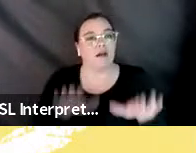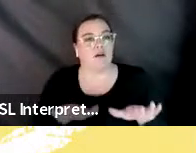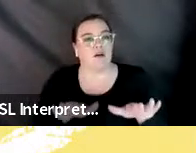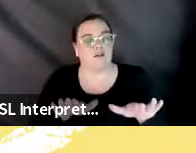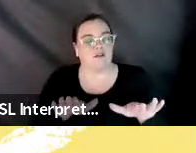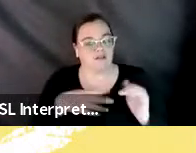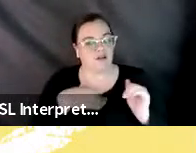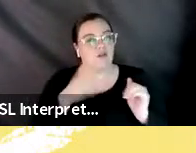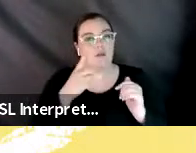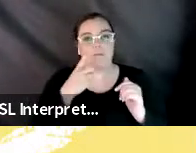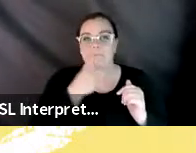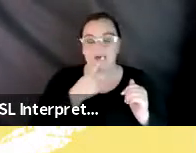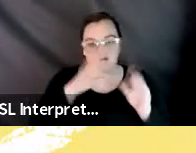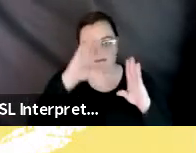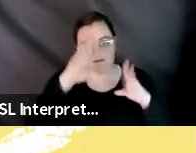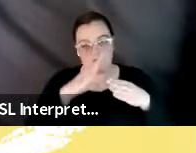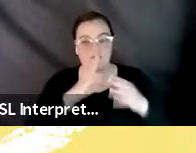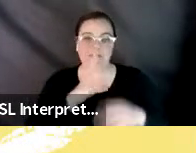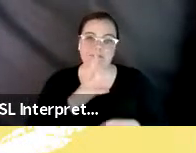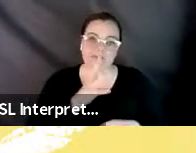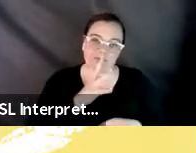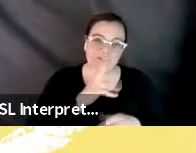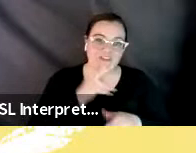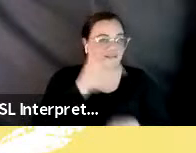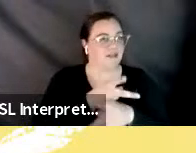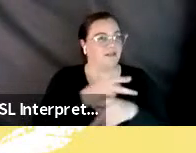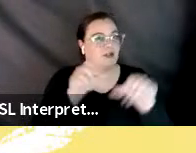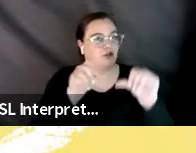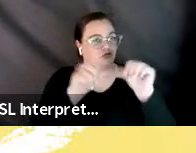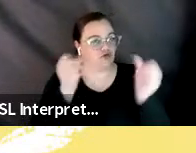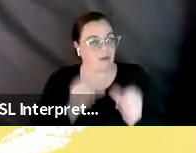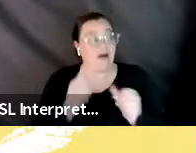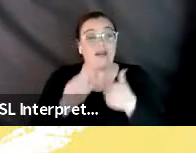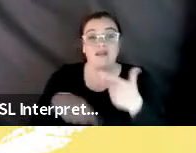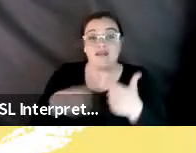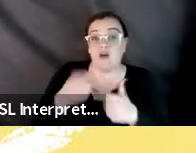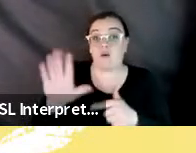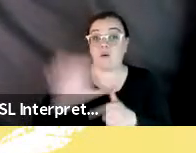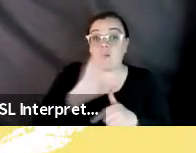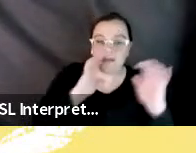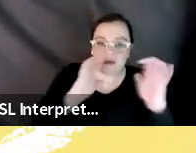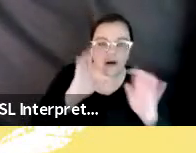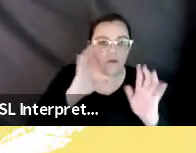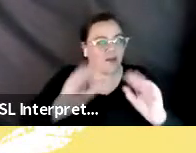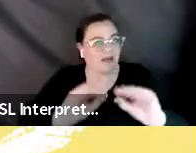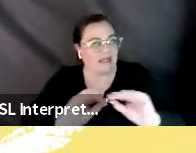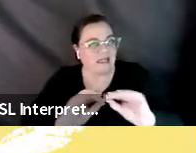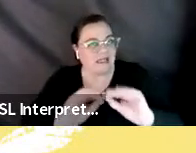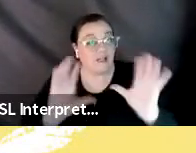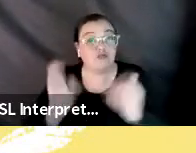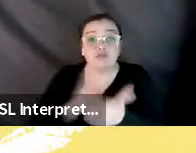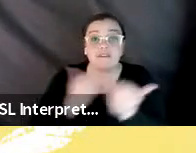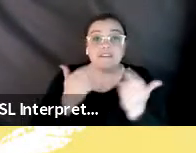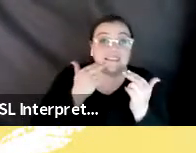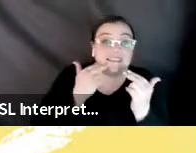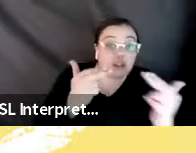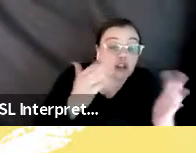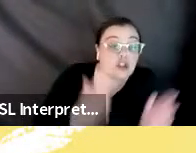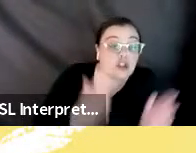keeping the same shape as you start with, then your communication is going to be always very clear. So whether you're a singer,